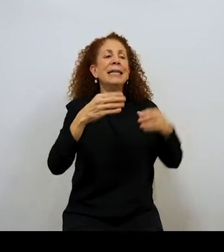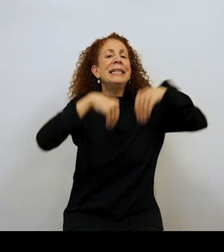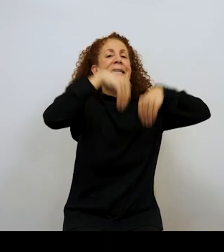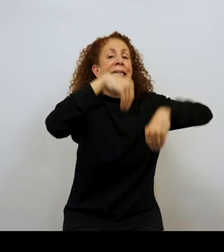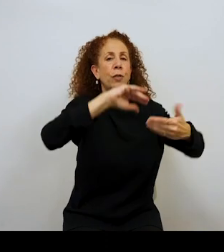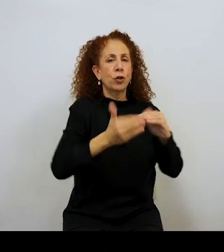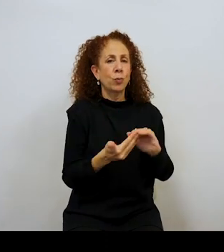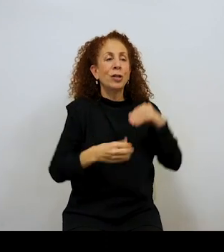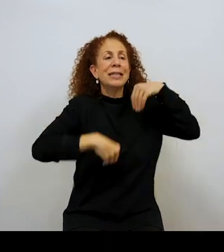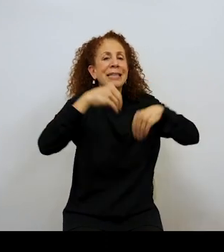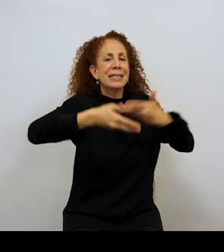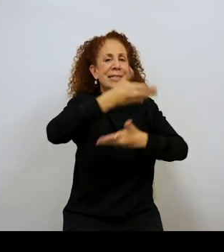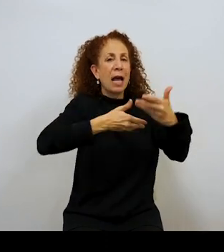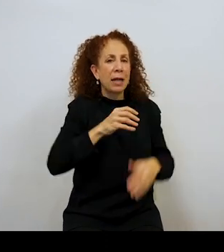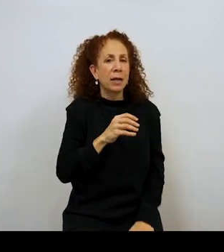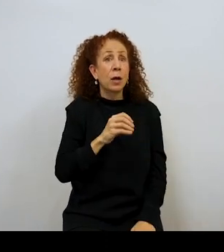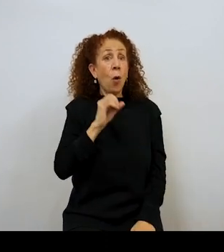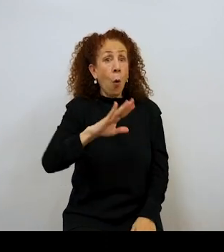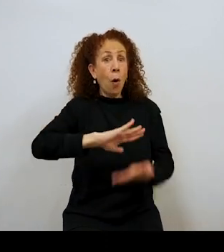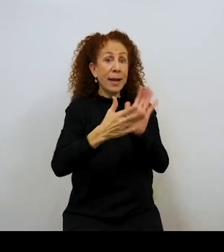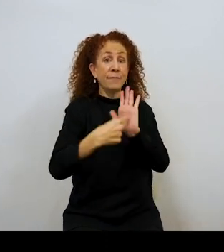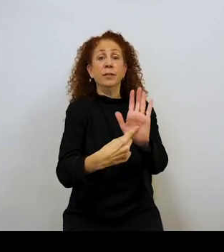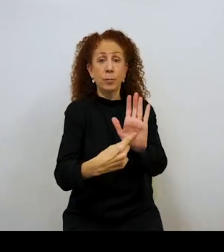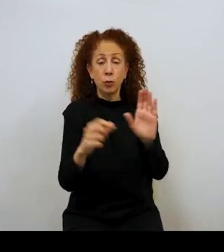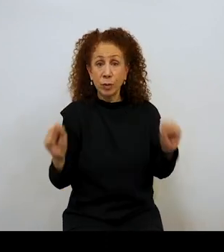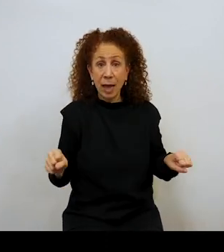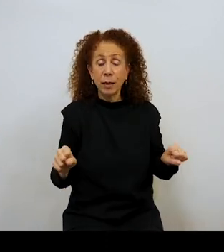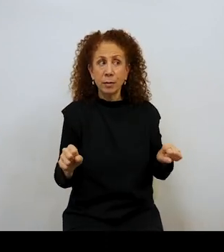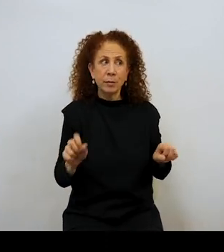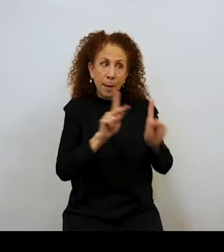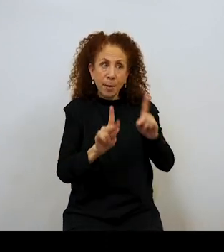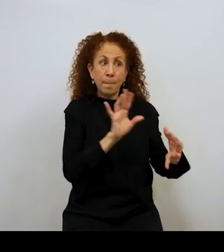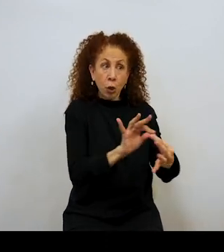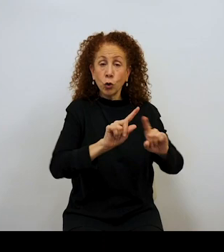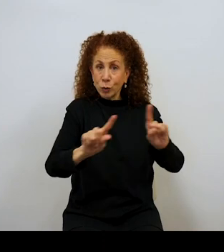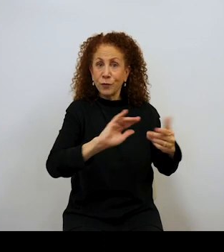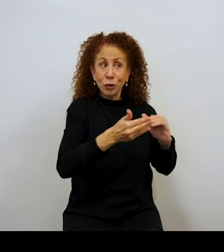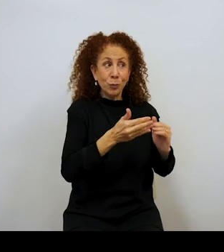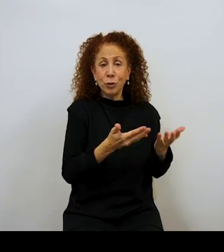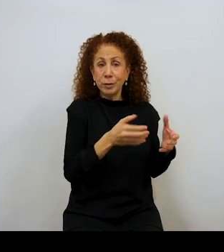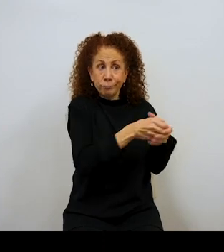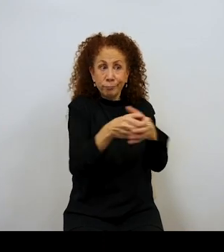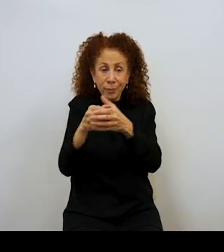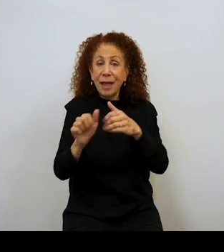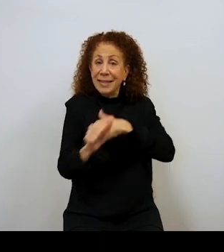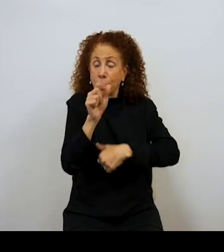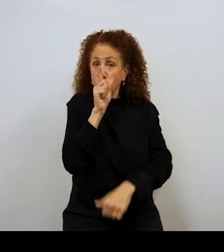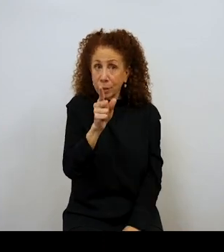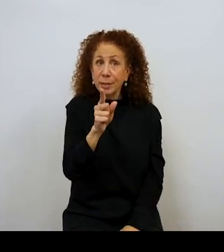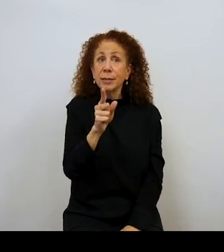in societies, or you can make it visible that people belong to different communities and that that's actually a dangerous as well